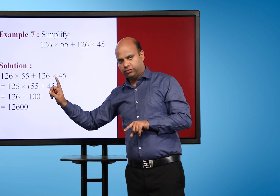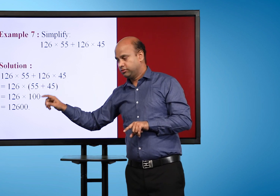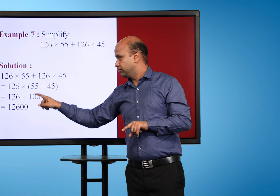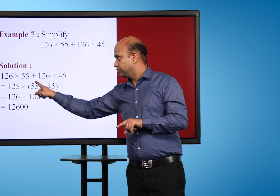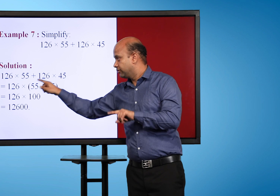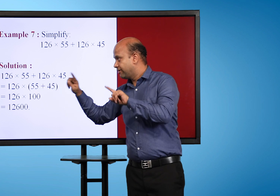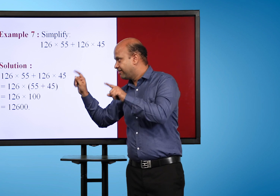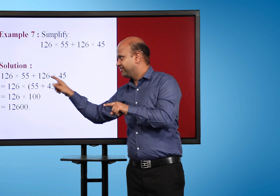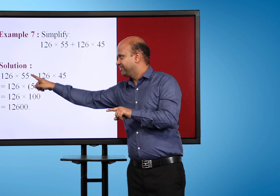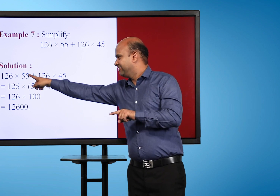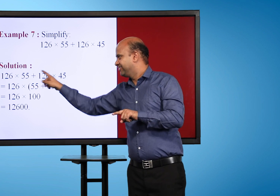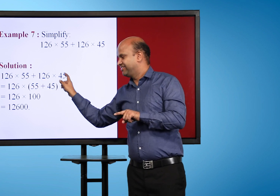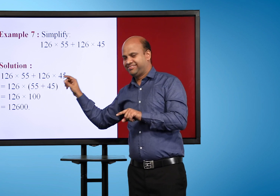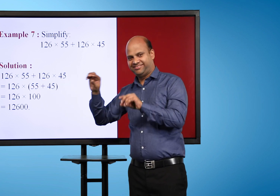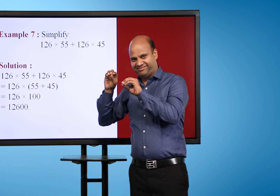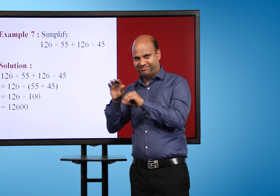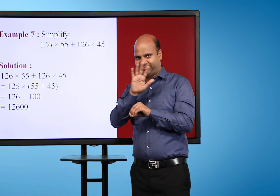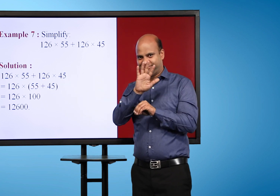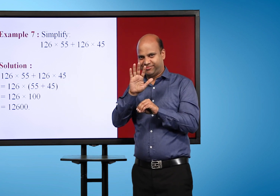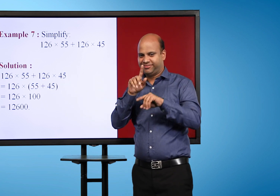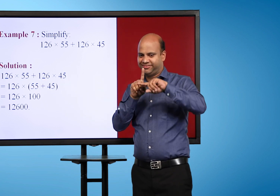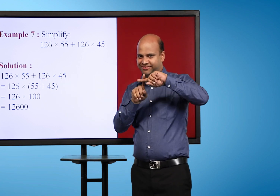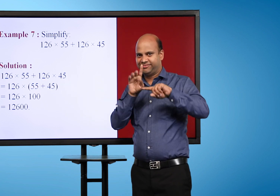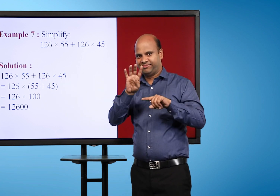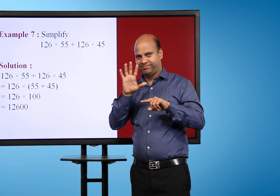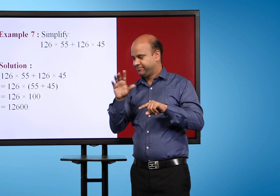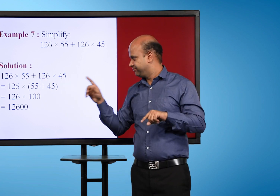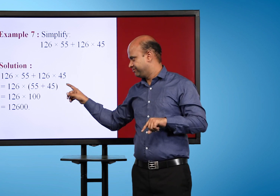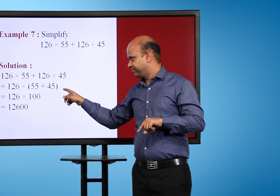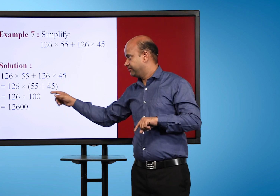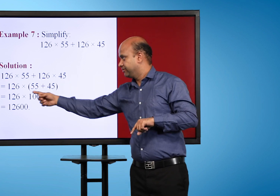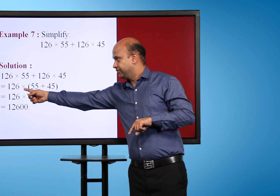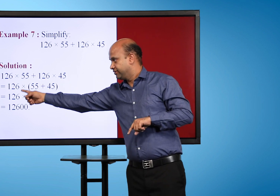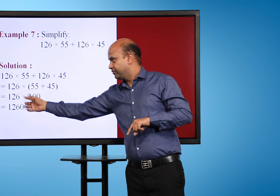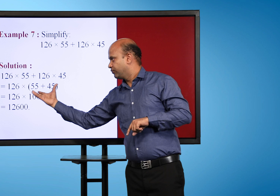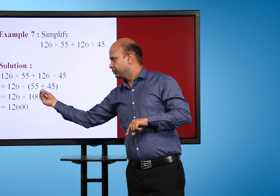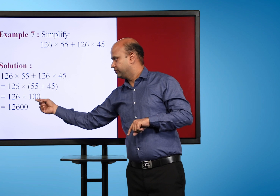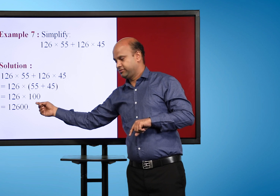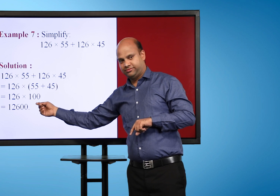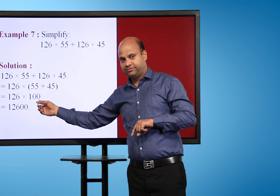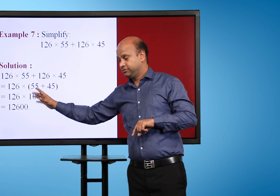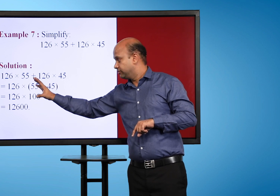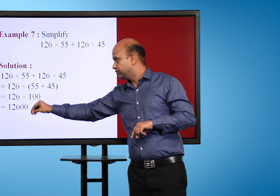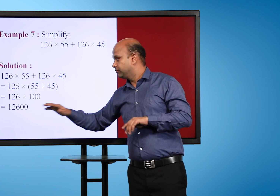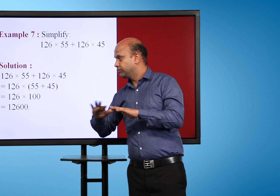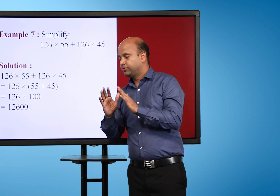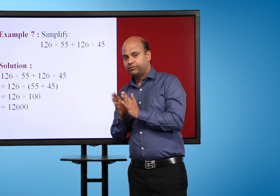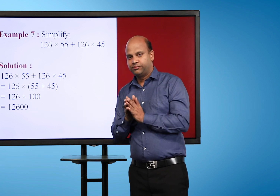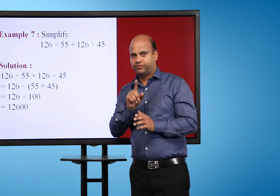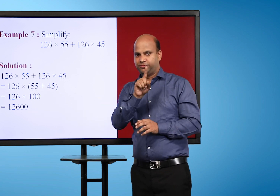126 multiplied by, within brackets, 55 plus 45, which is equal to 126 multiplied by 100,